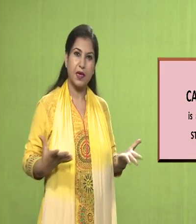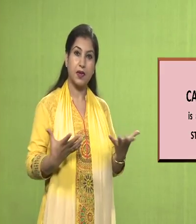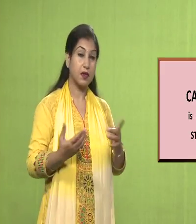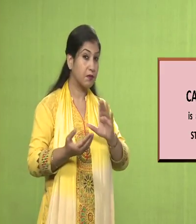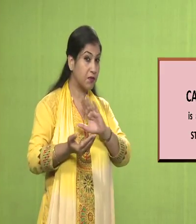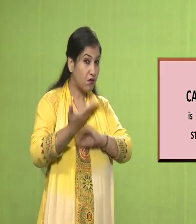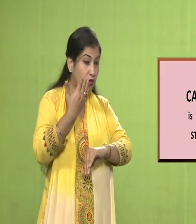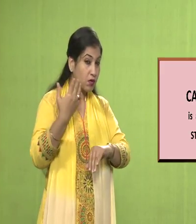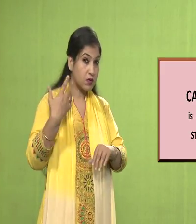of slave trade.